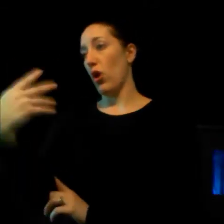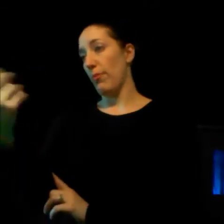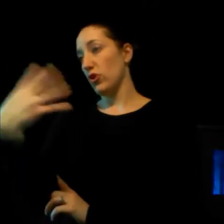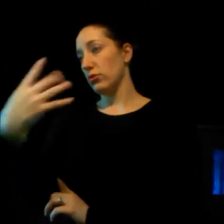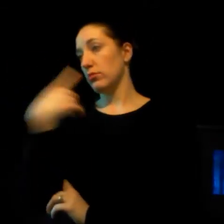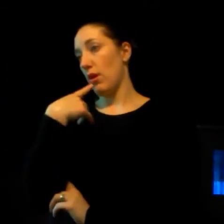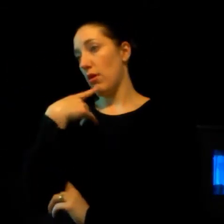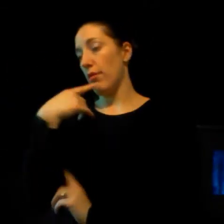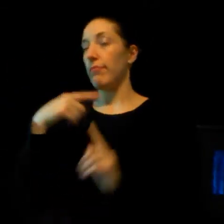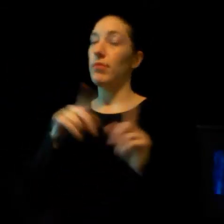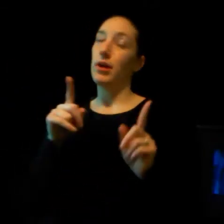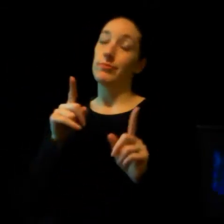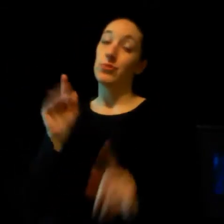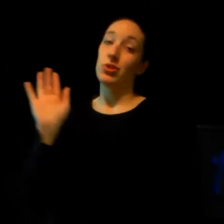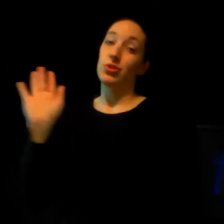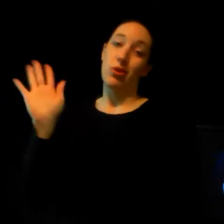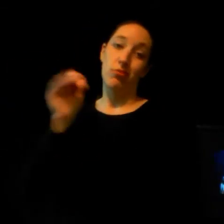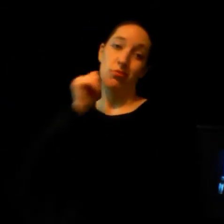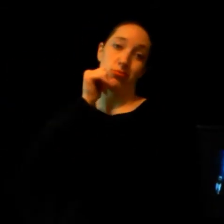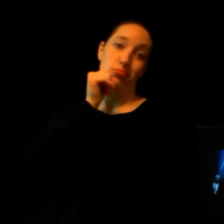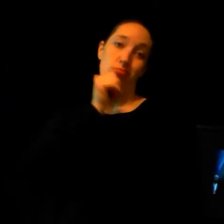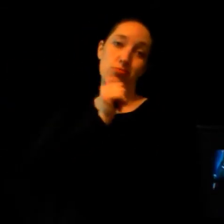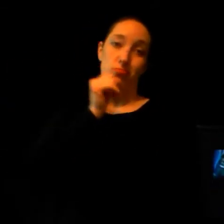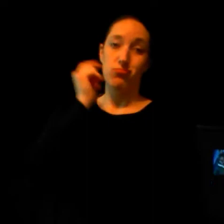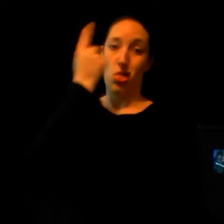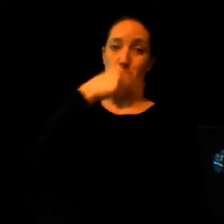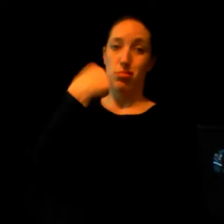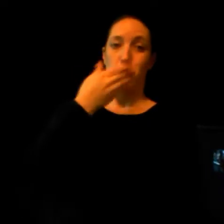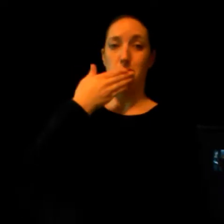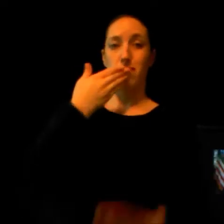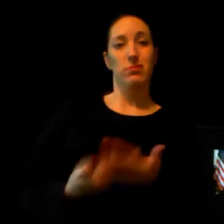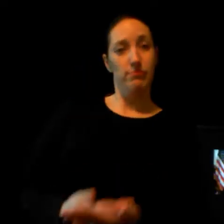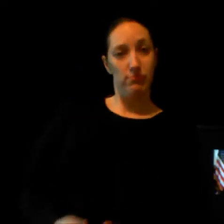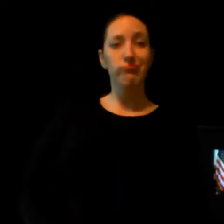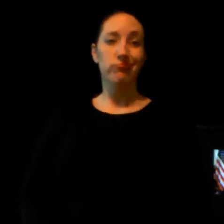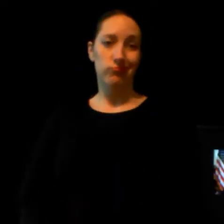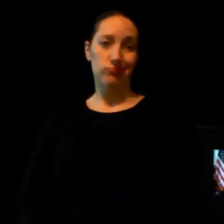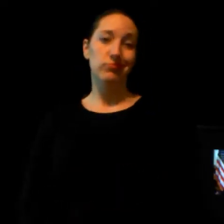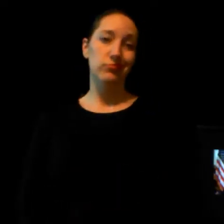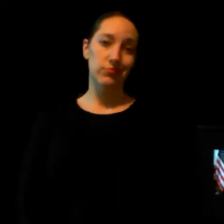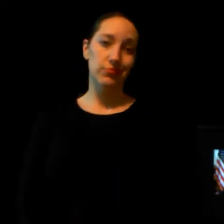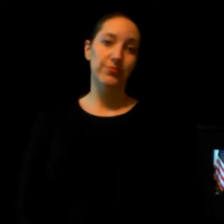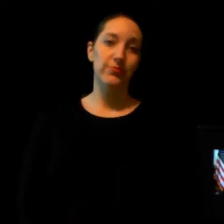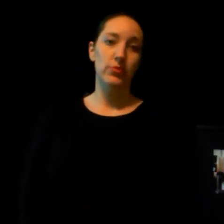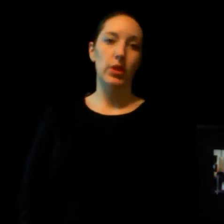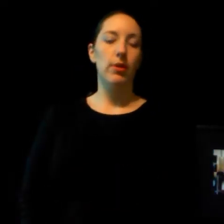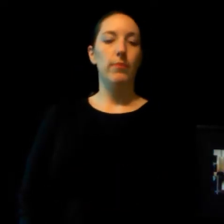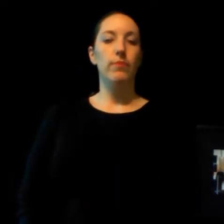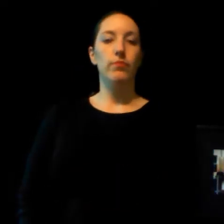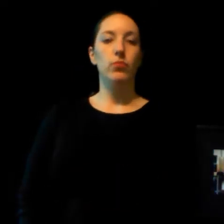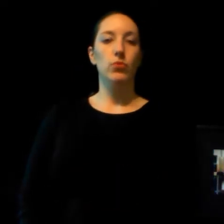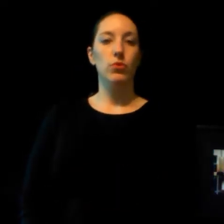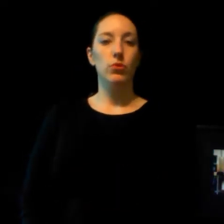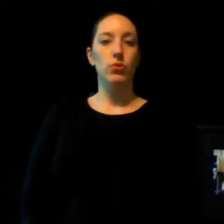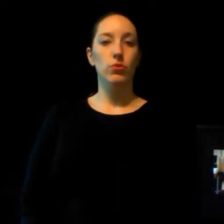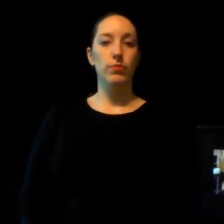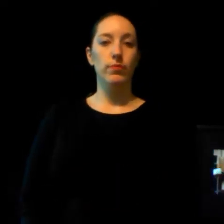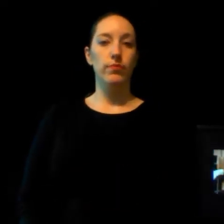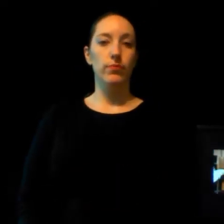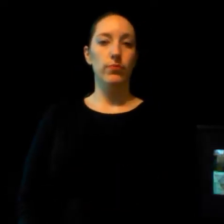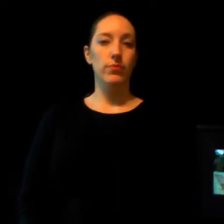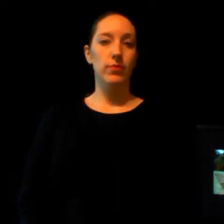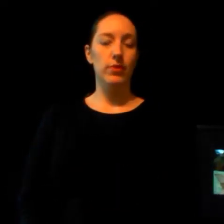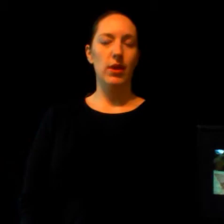This fiscal year, join 2-time Grammy Award winner Barack Obama, This is the coolest weekly